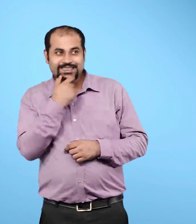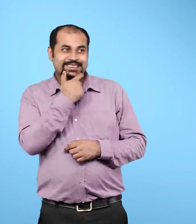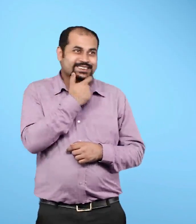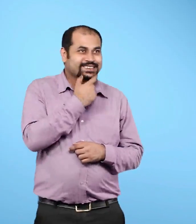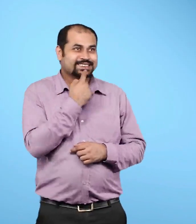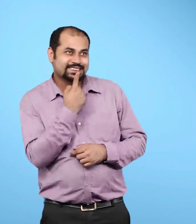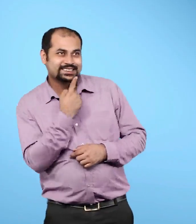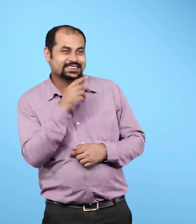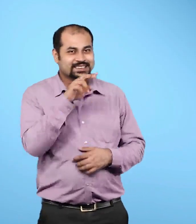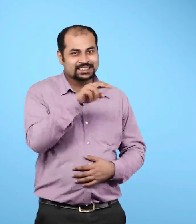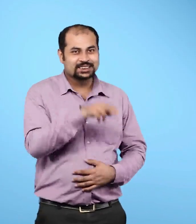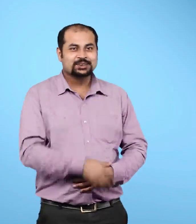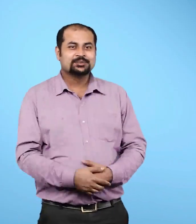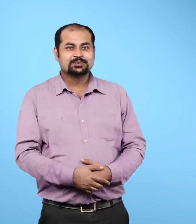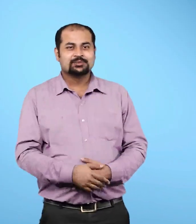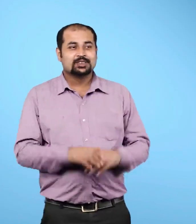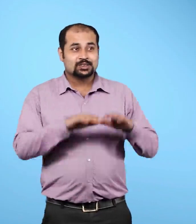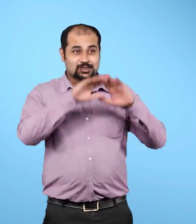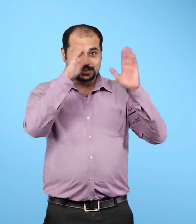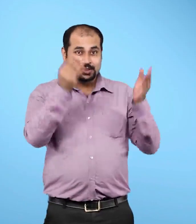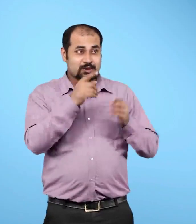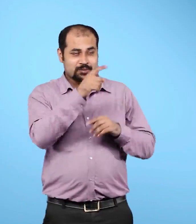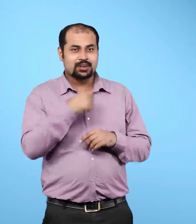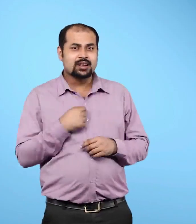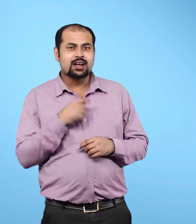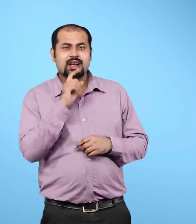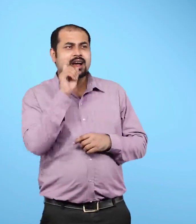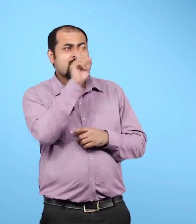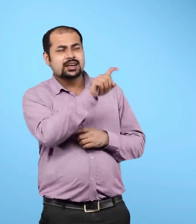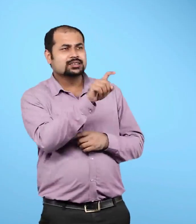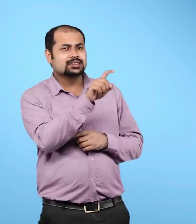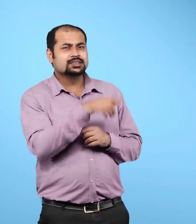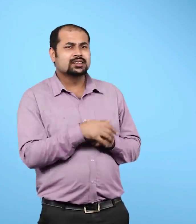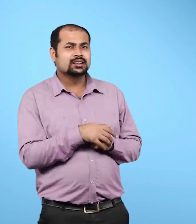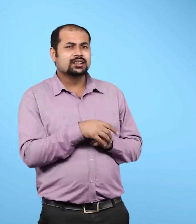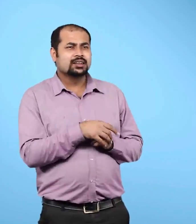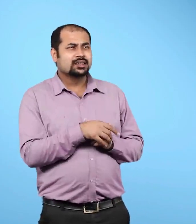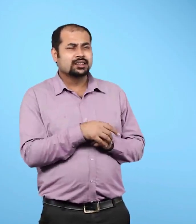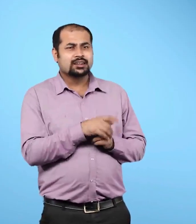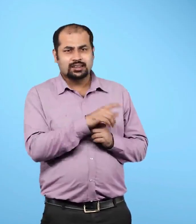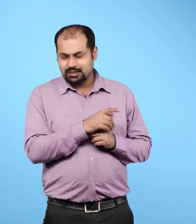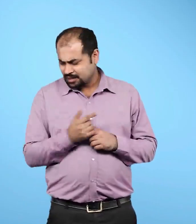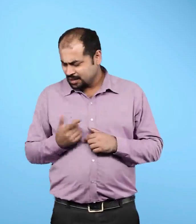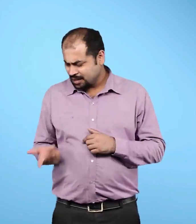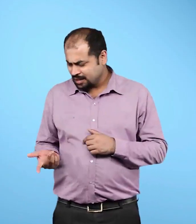girl who is looking happy. The shopkeeper is saying, "Oh, you again?